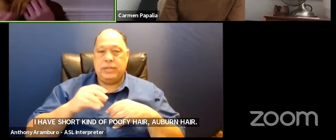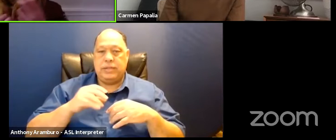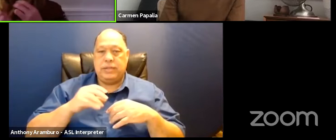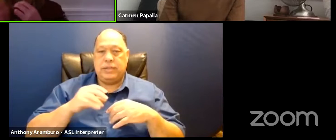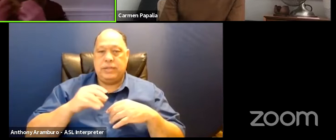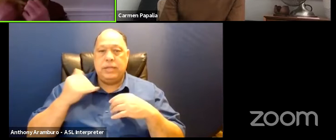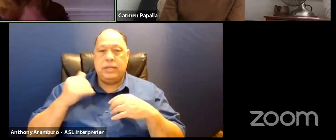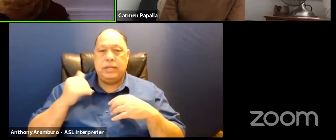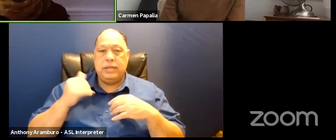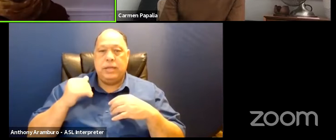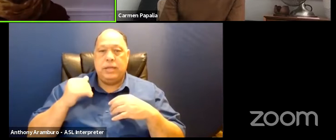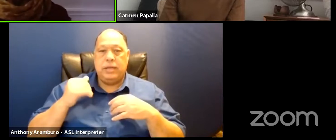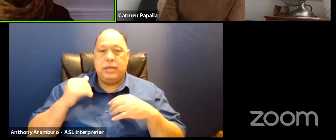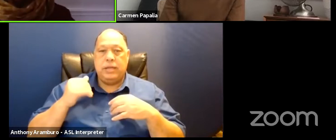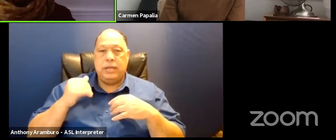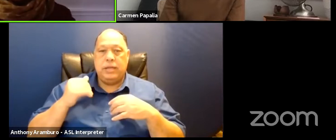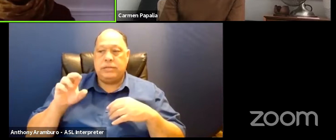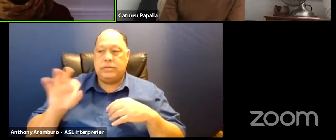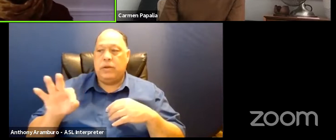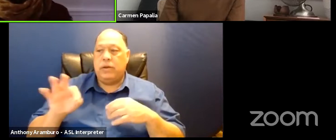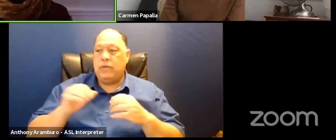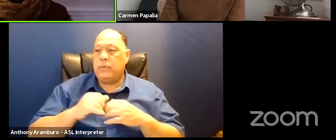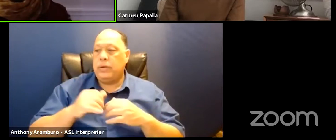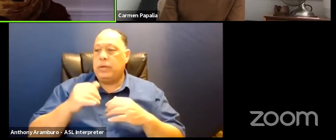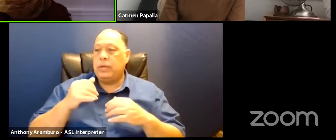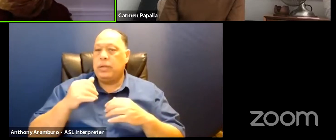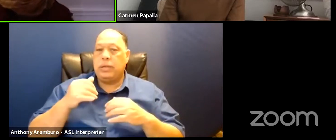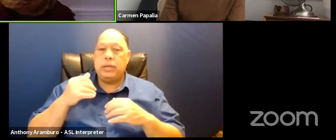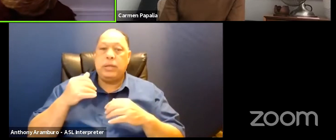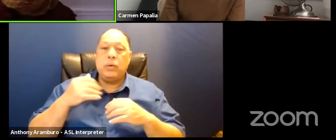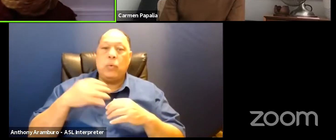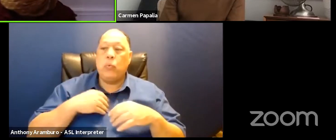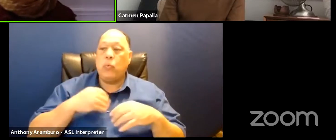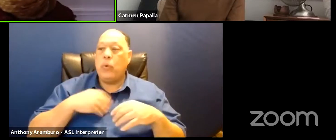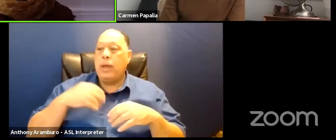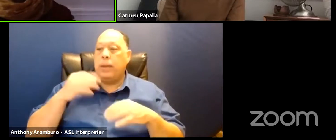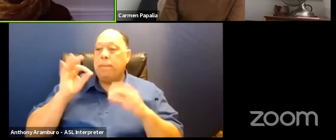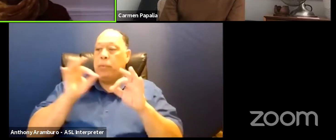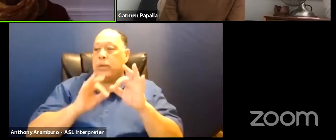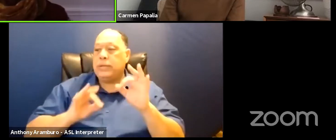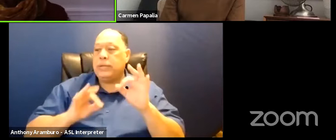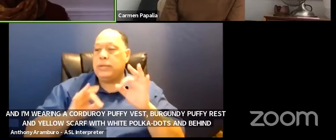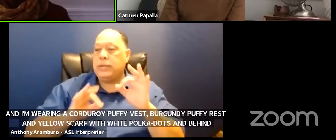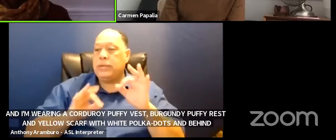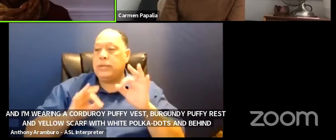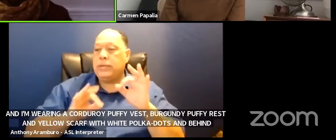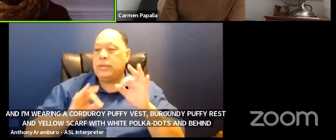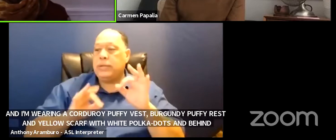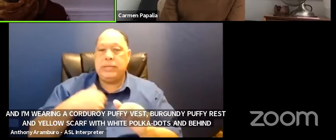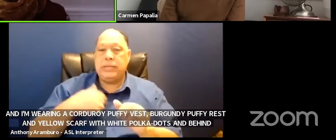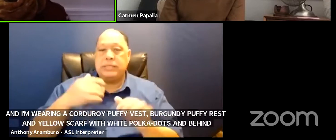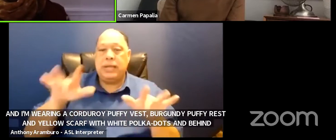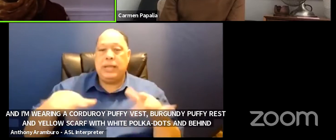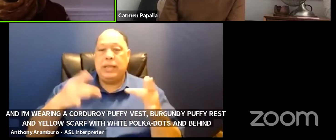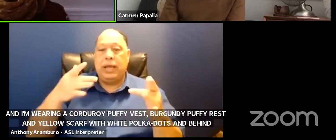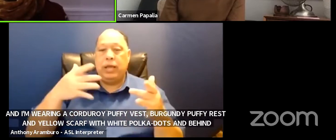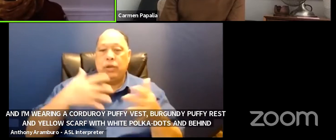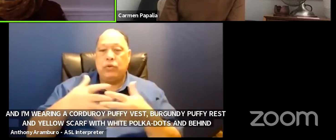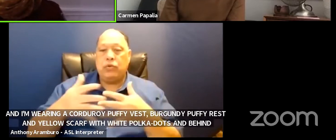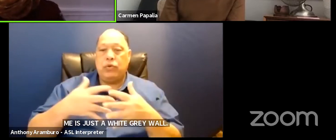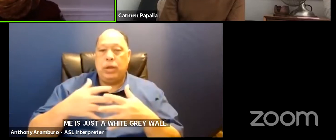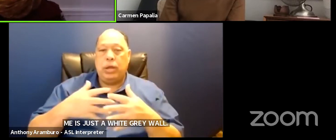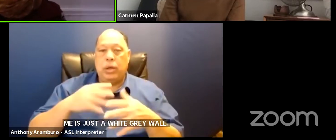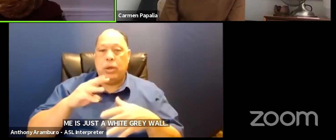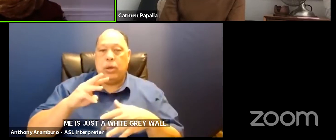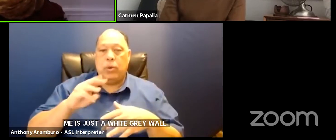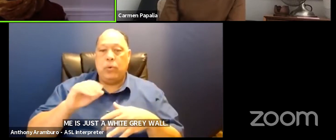yellow scarf with white polka dots. And behind me is just a light gray wall. And I'm really